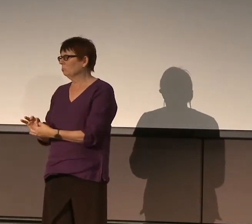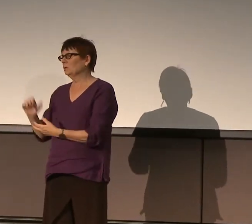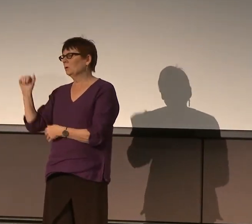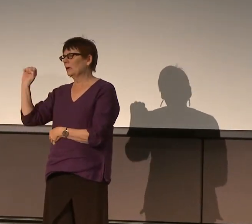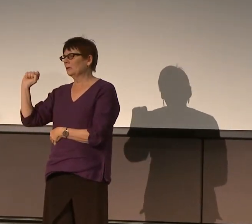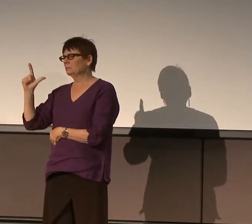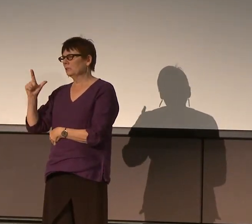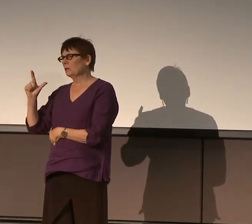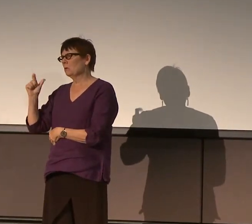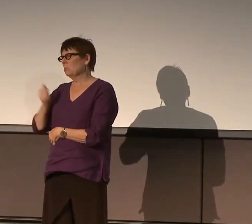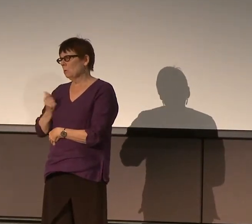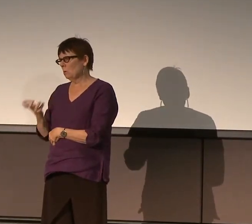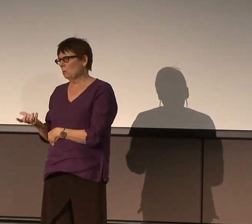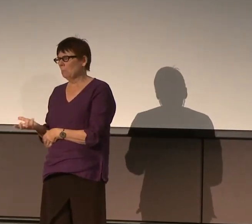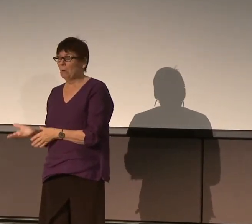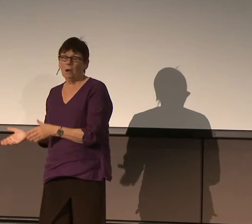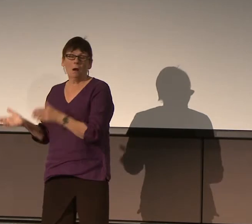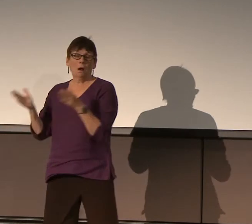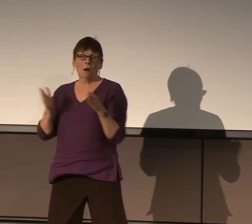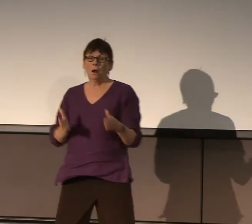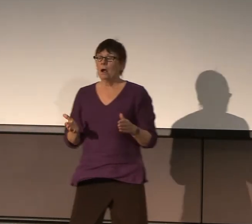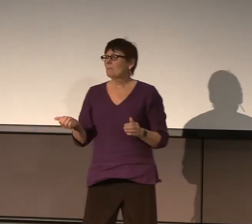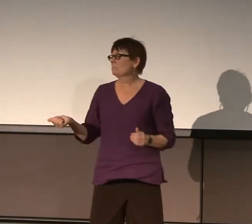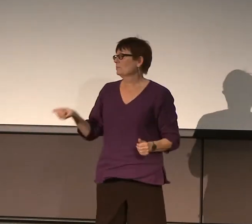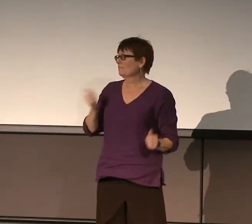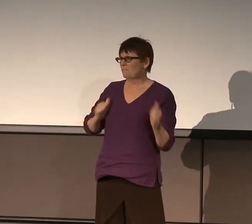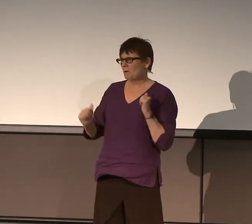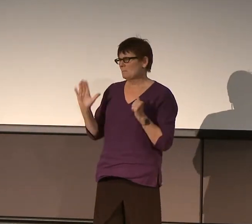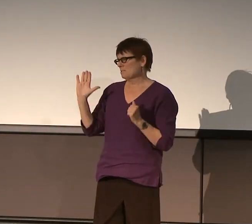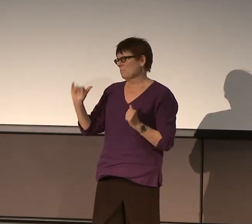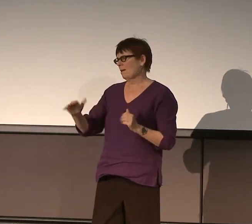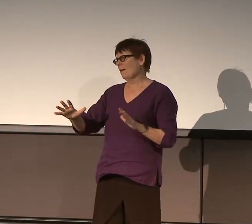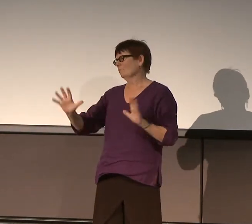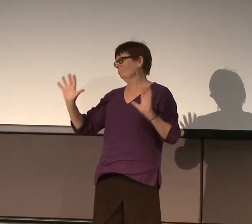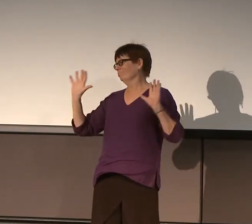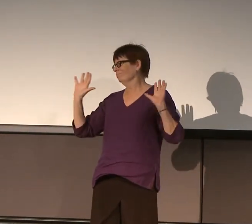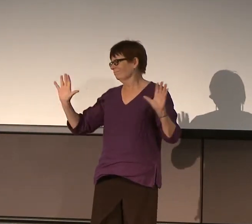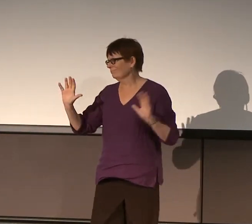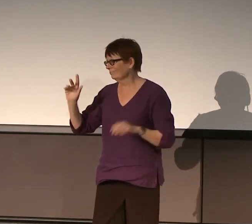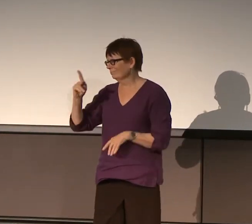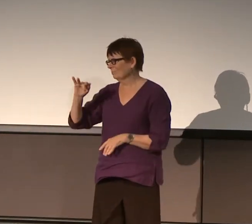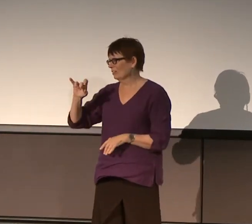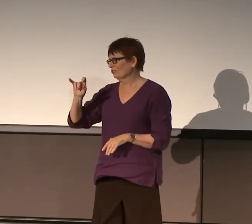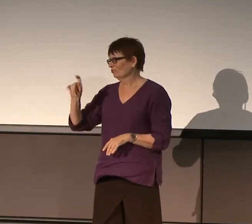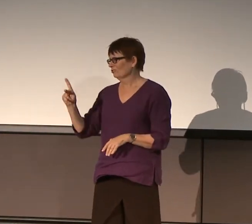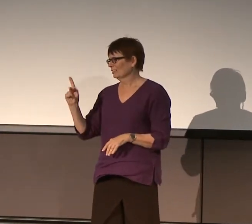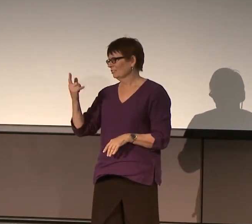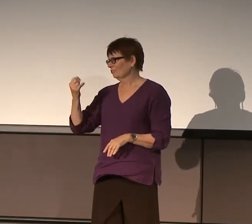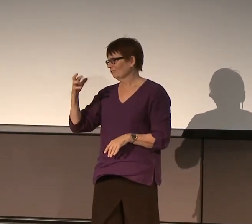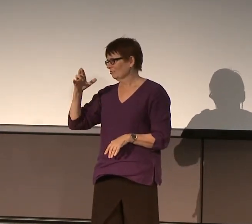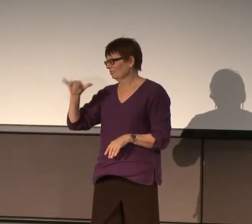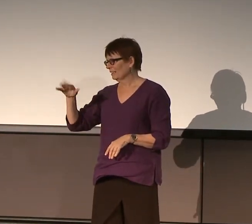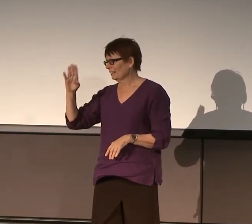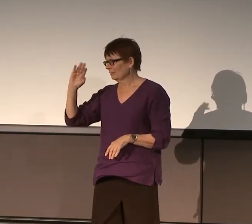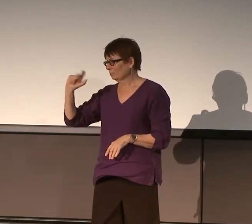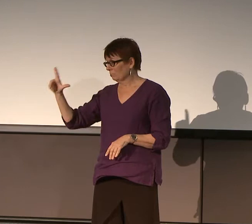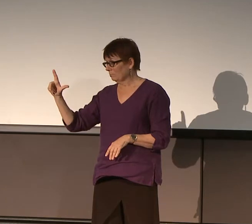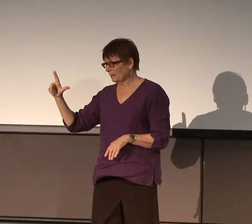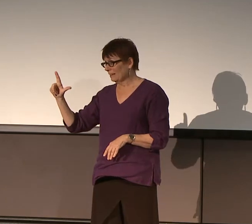short film about ASL poetry and a performance by the wonderful and